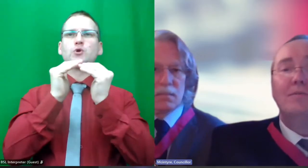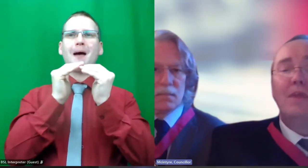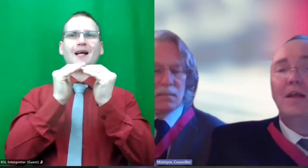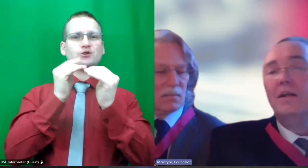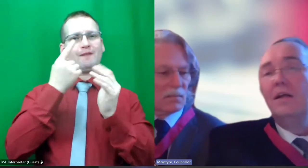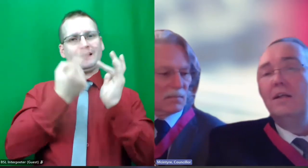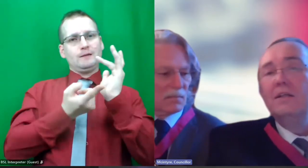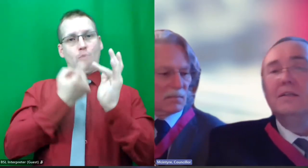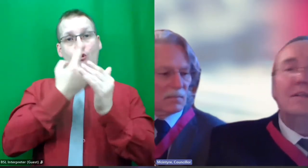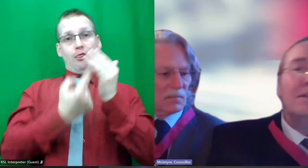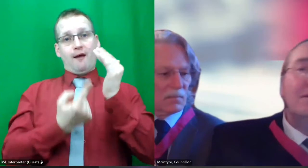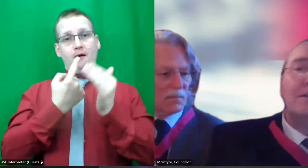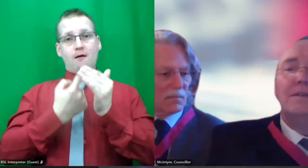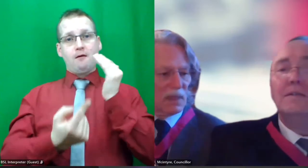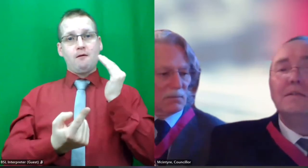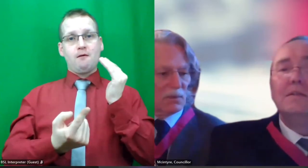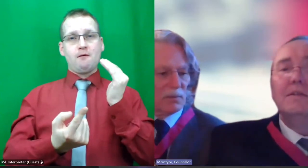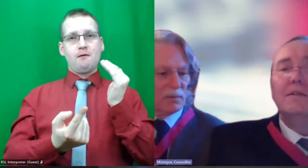other